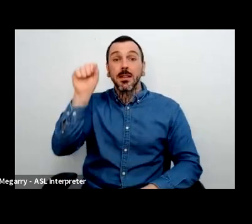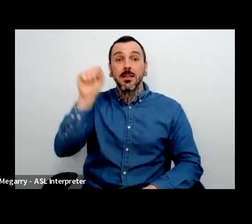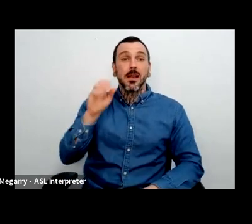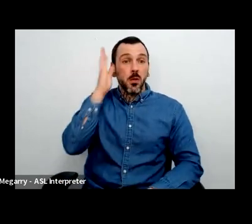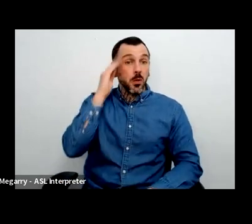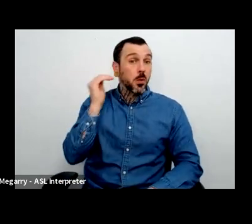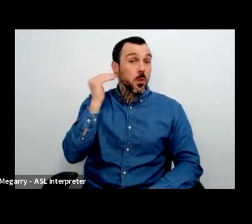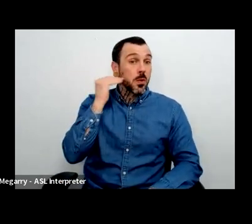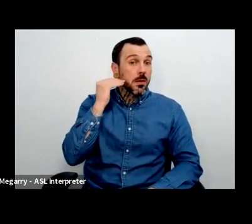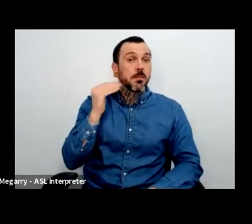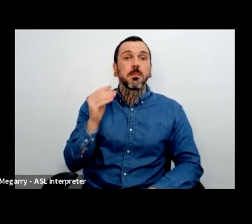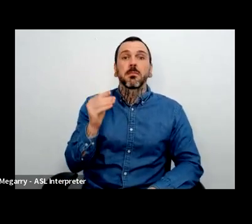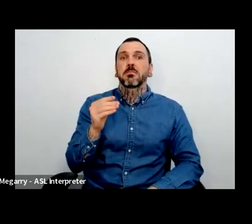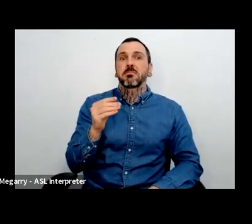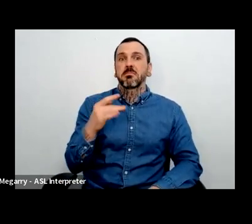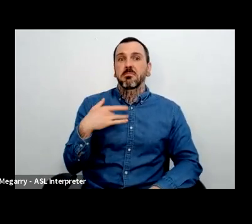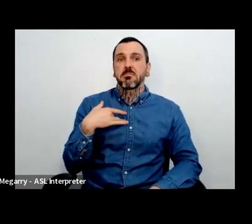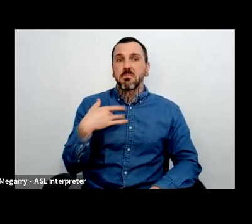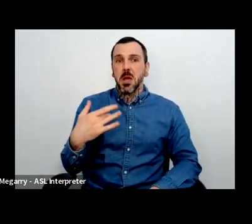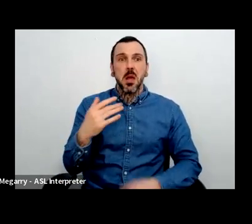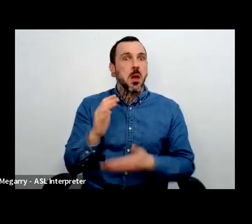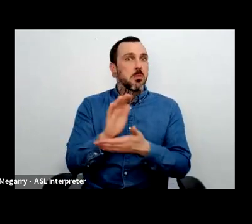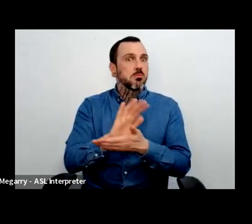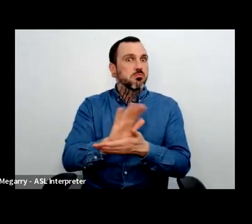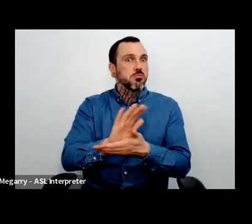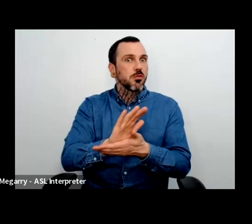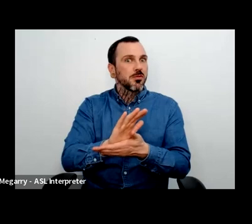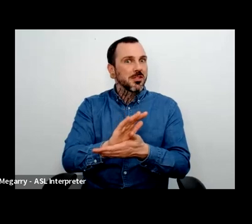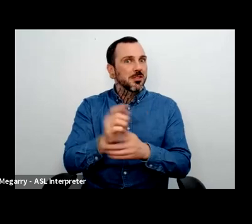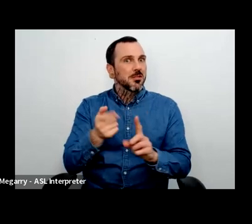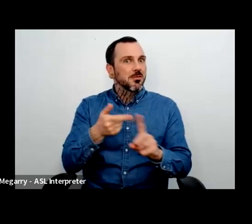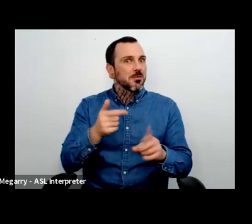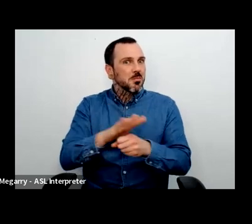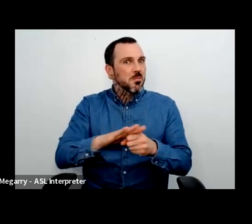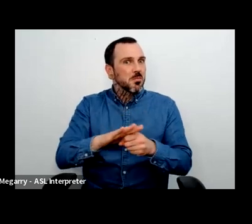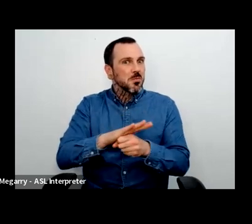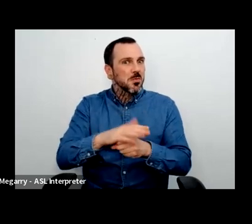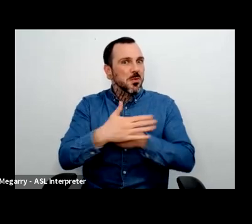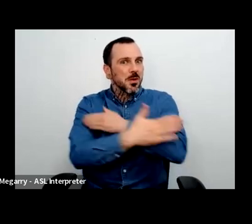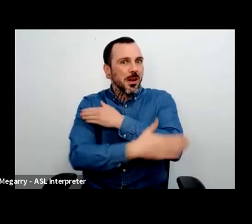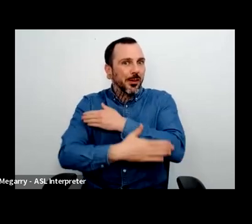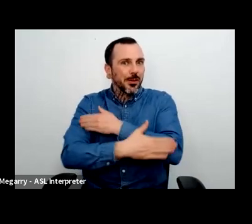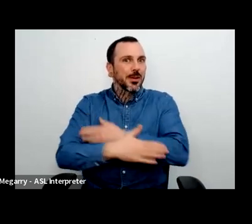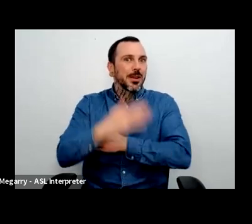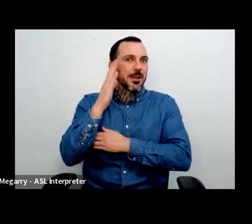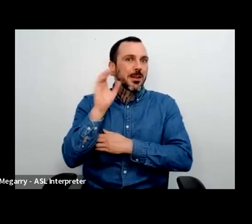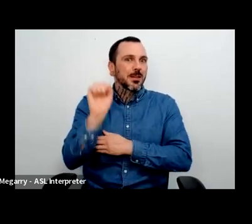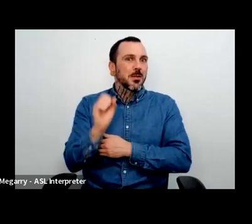South Koreans go and see South Korean movies is because there's a real but they have